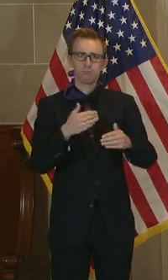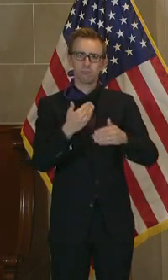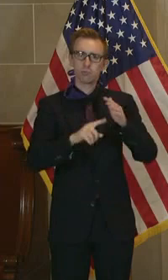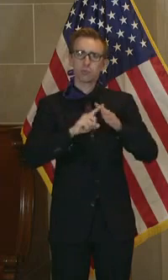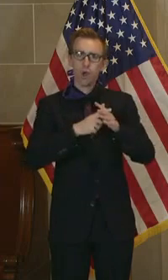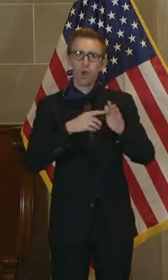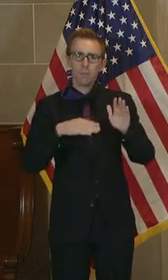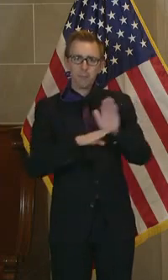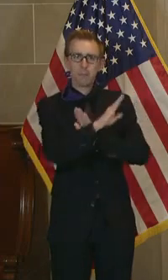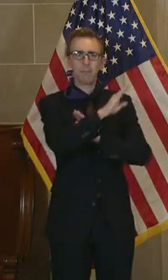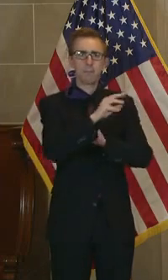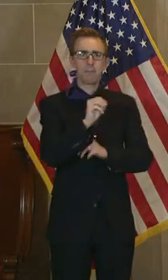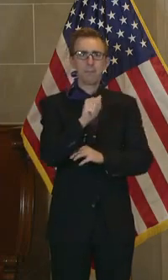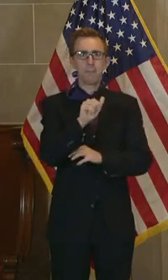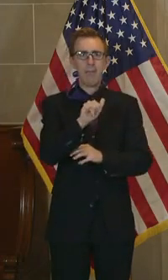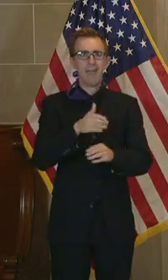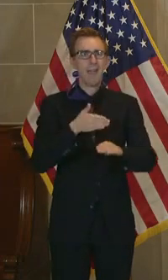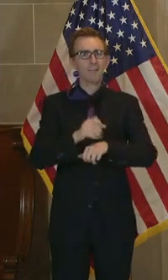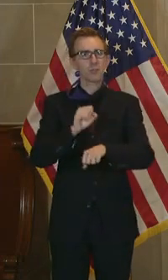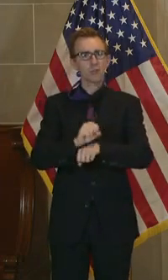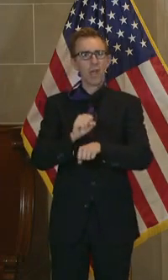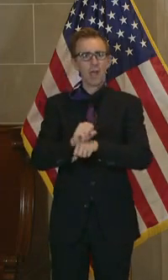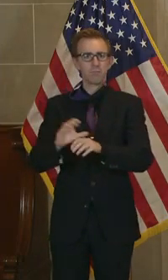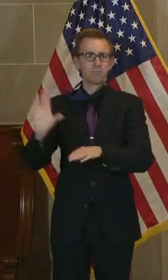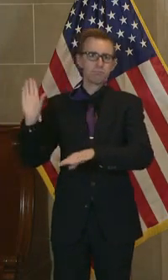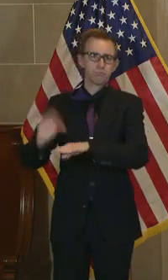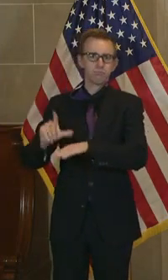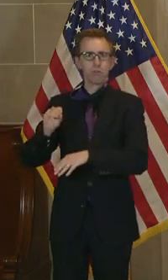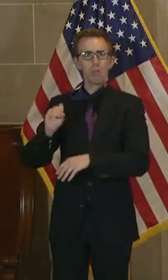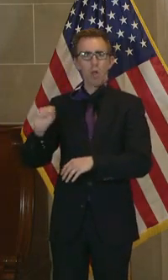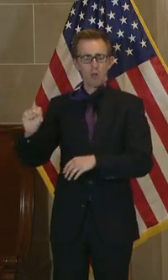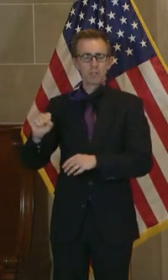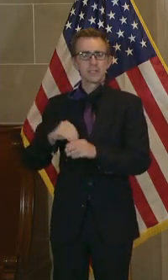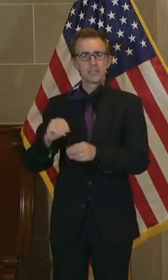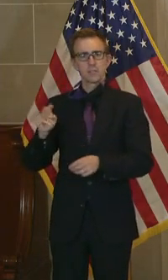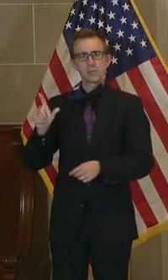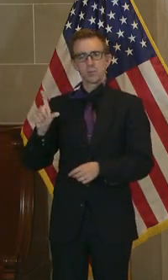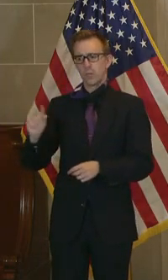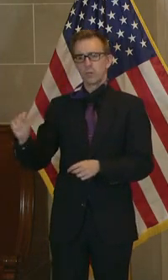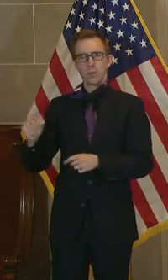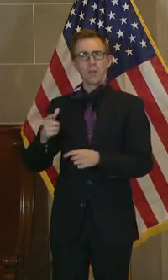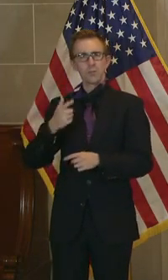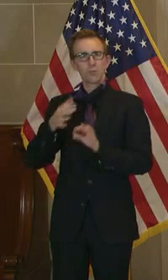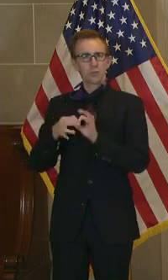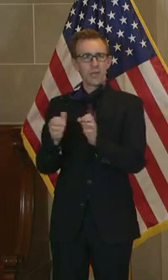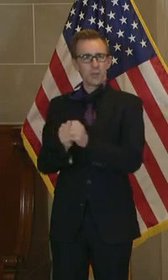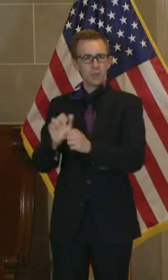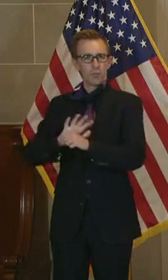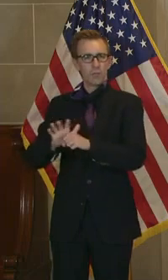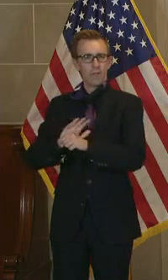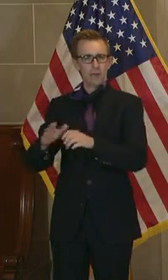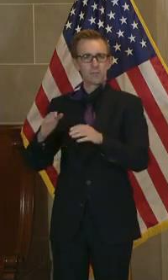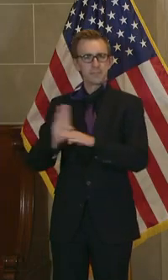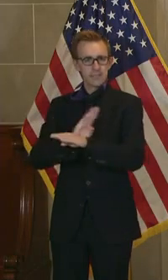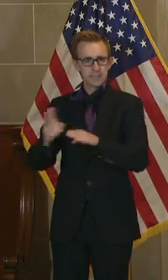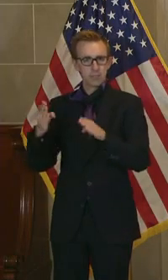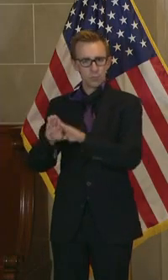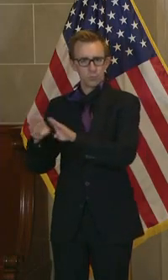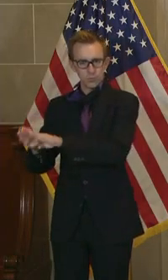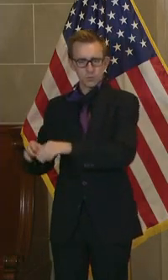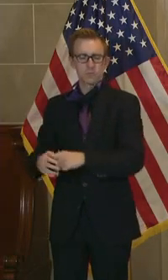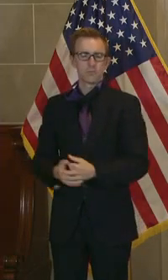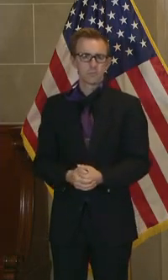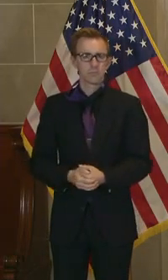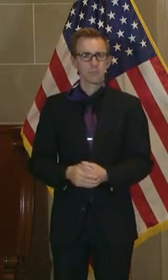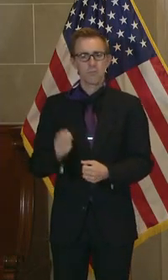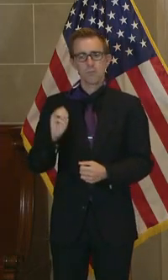May following the major job losses in April of 2020 due to COVID-19 closures. In May,